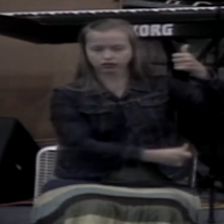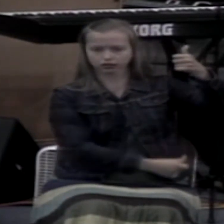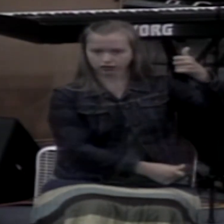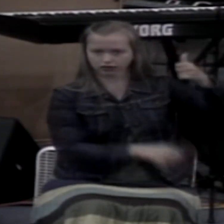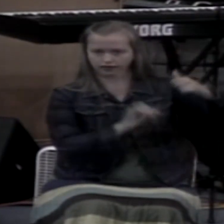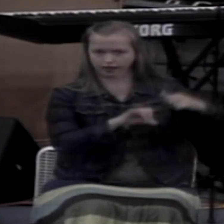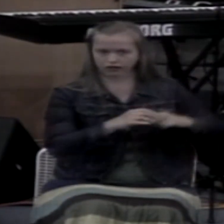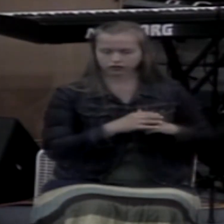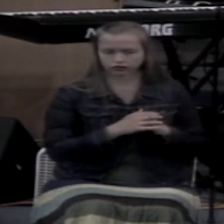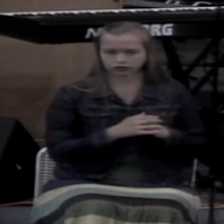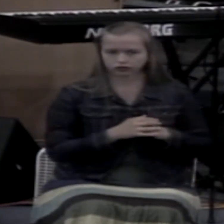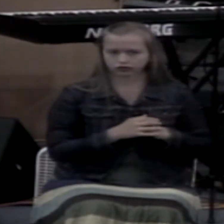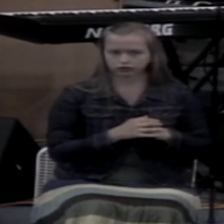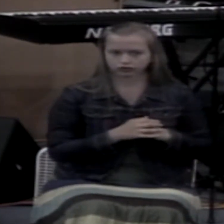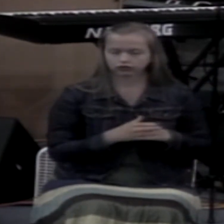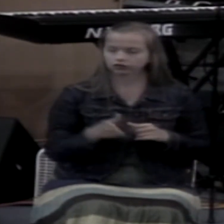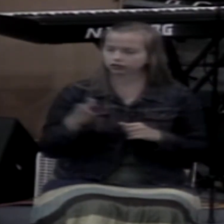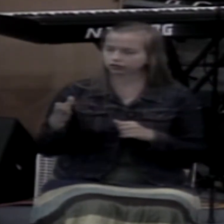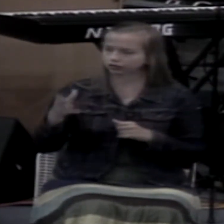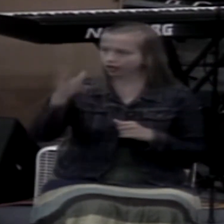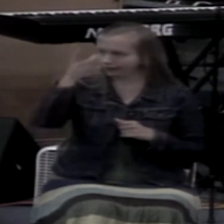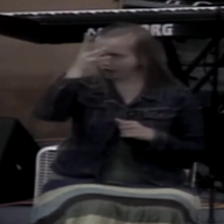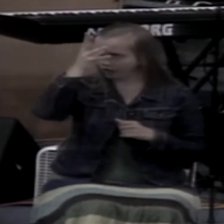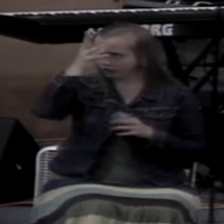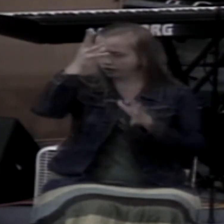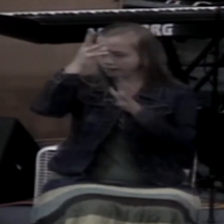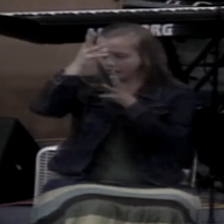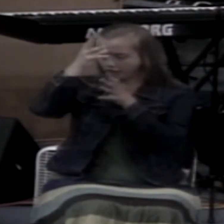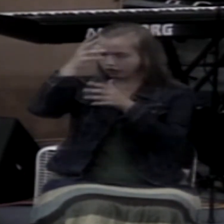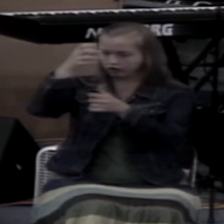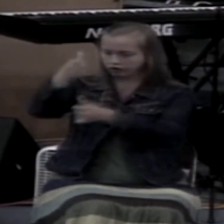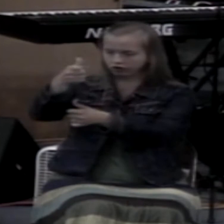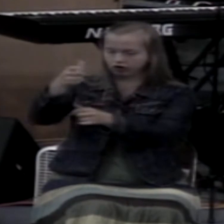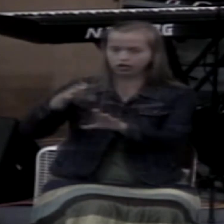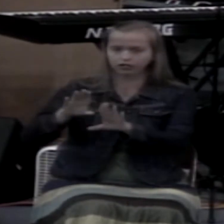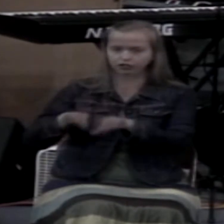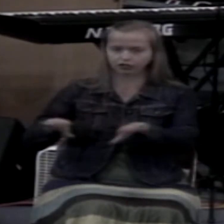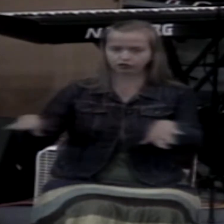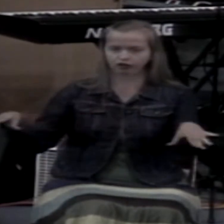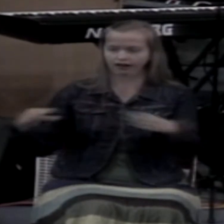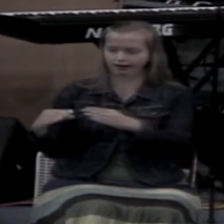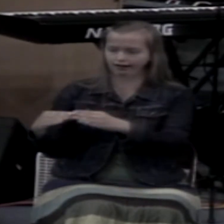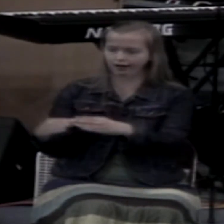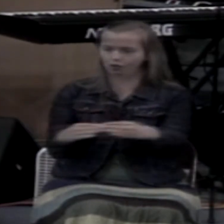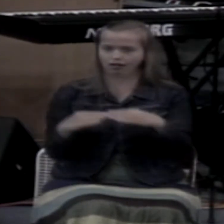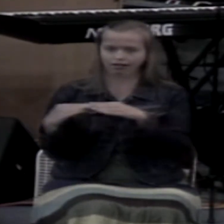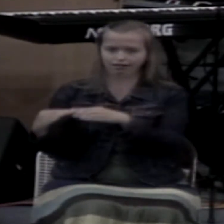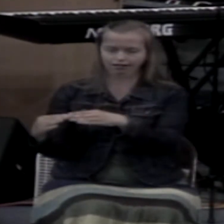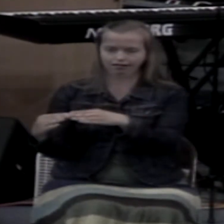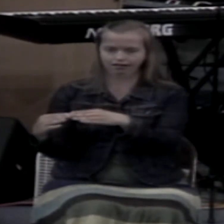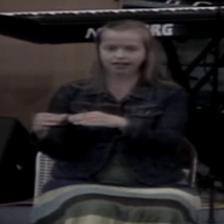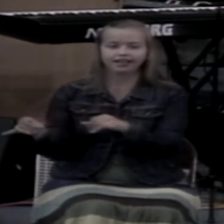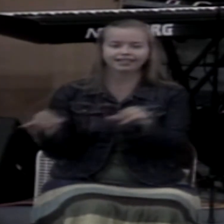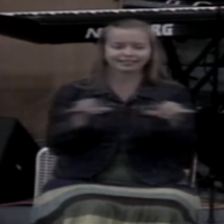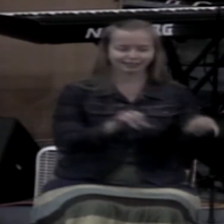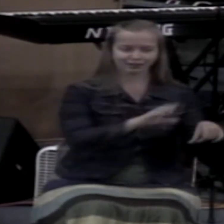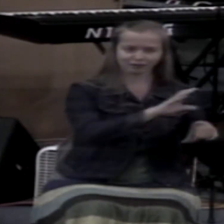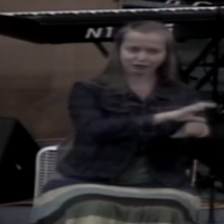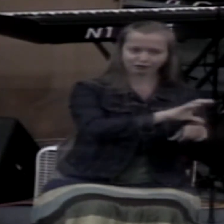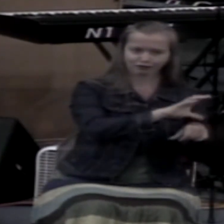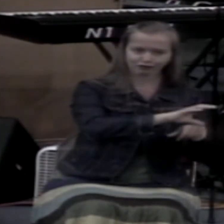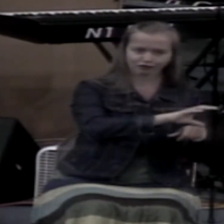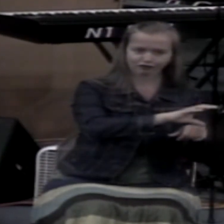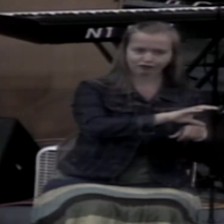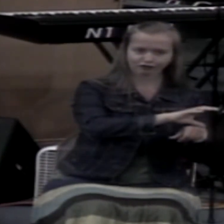in the church, you have a lot of people on the same level. Now,